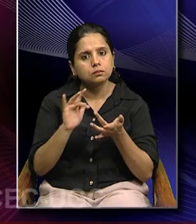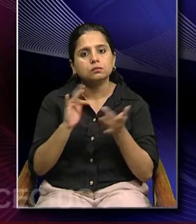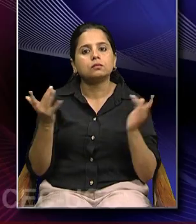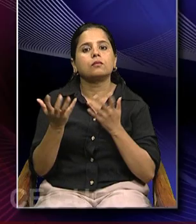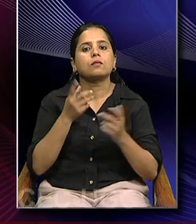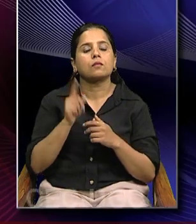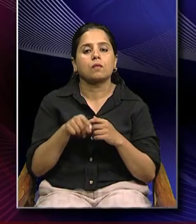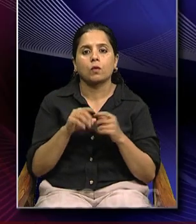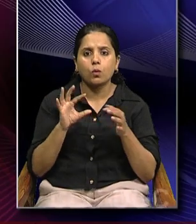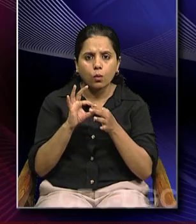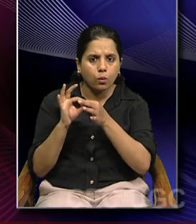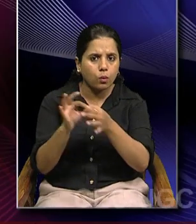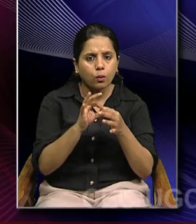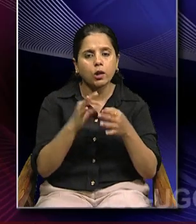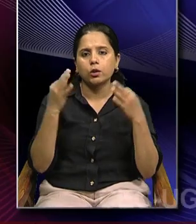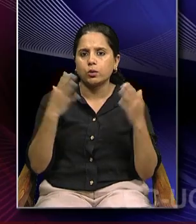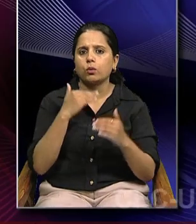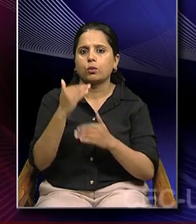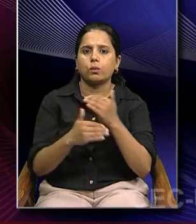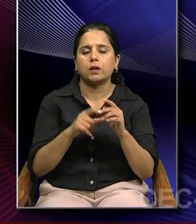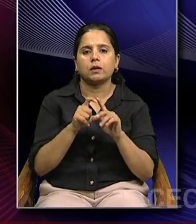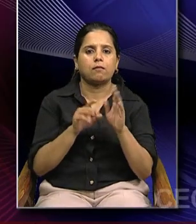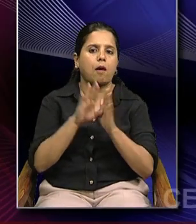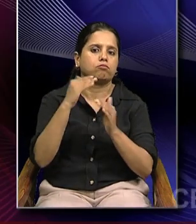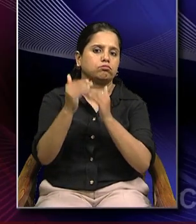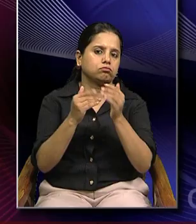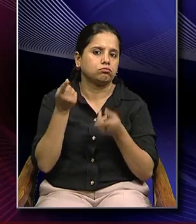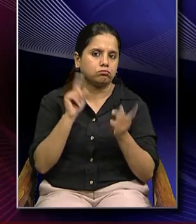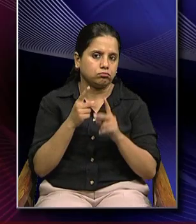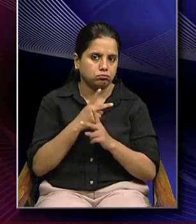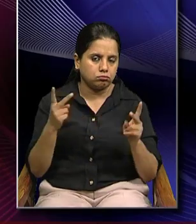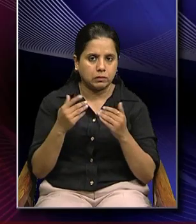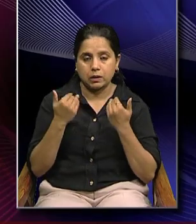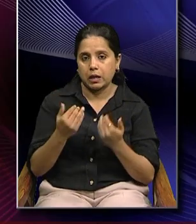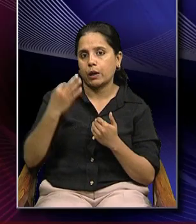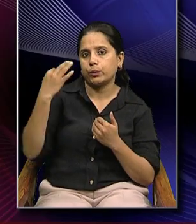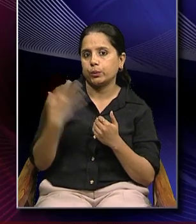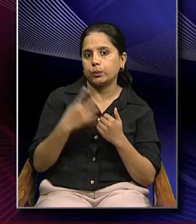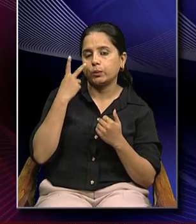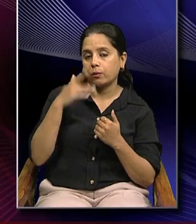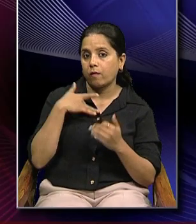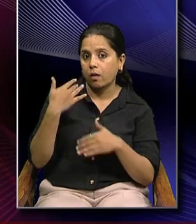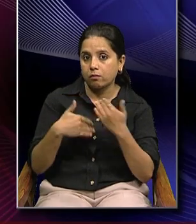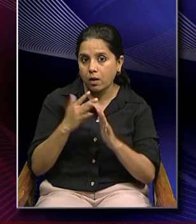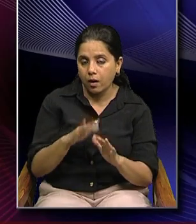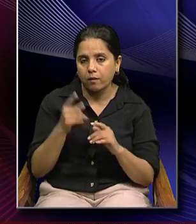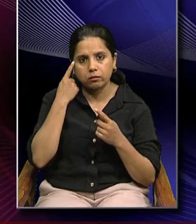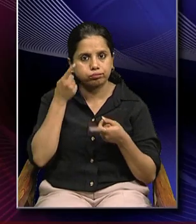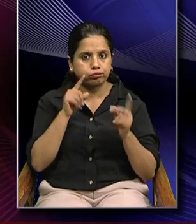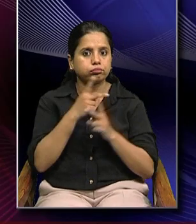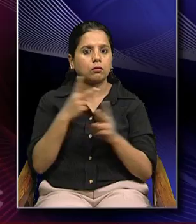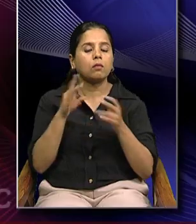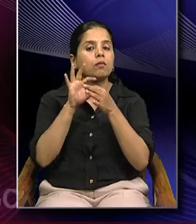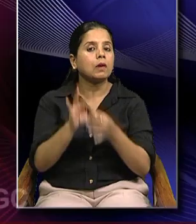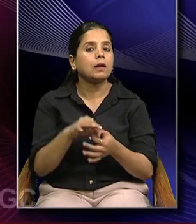this co-creation is the new product development strategy. It is actually a brand new strategy with